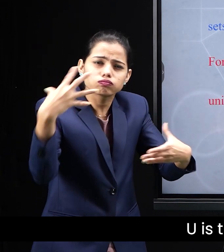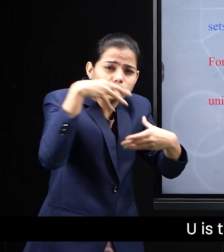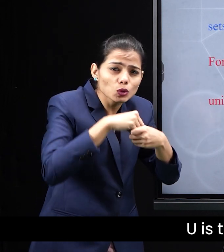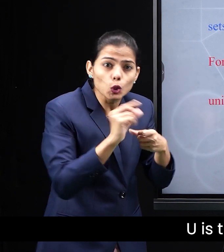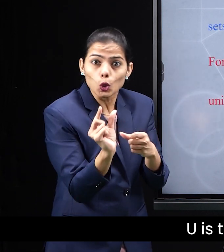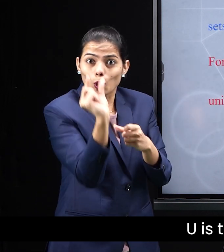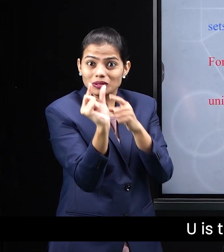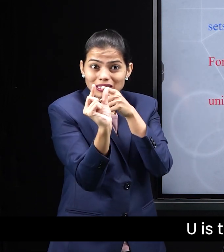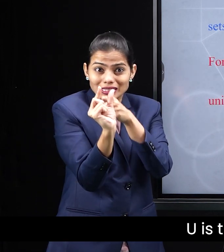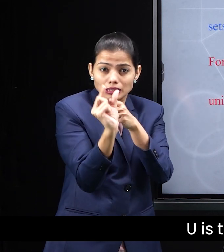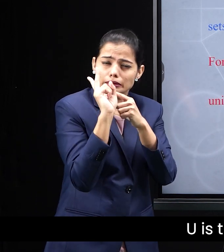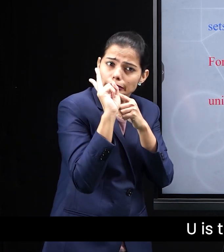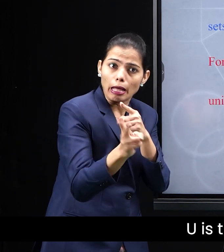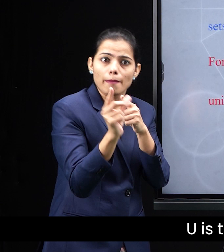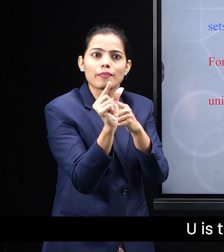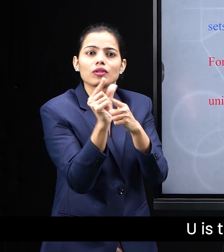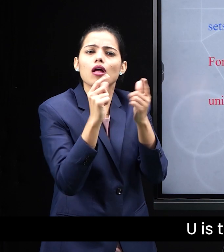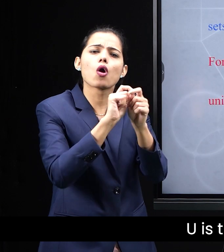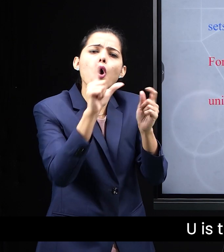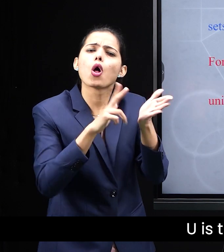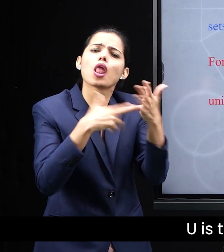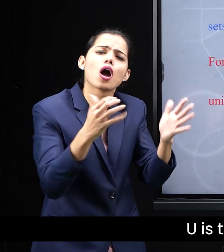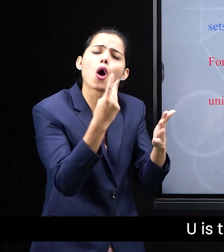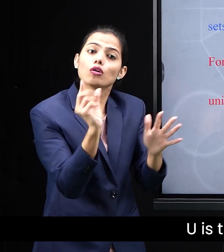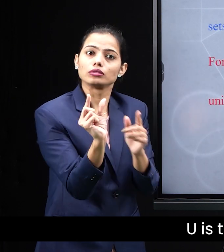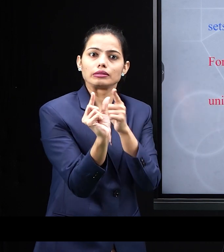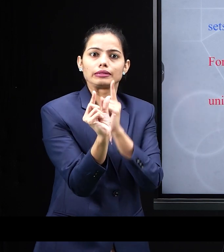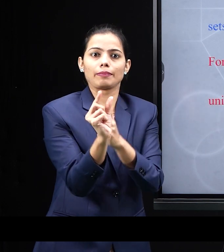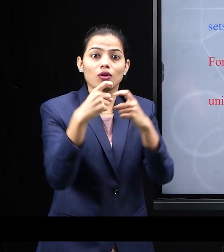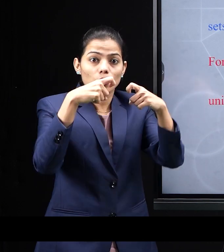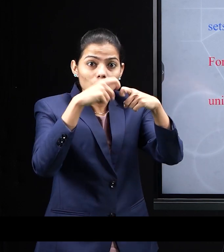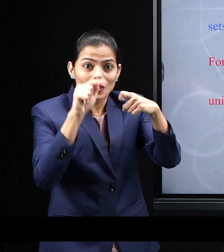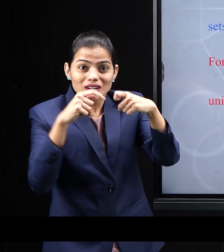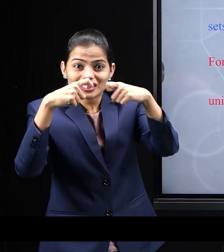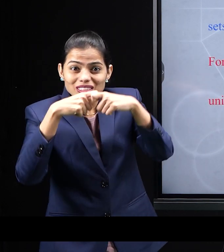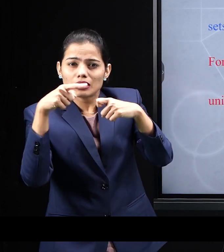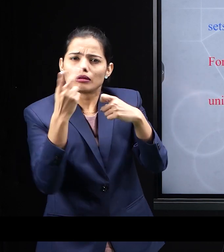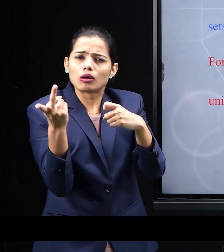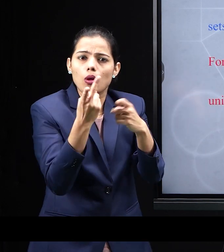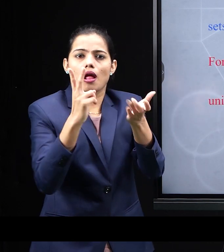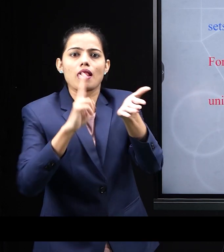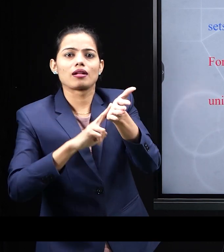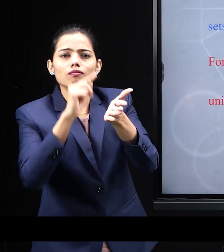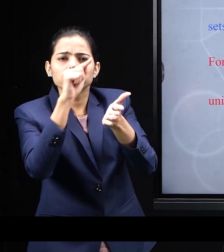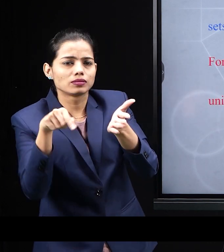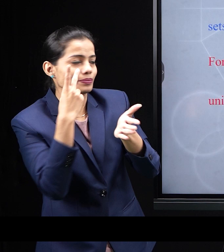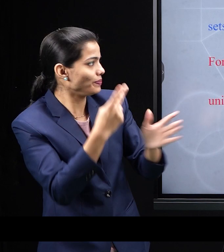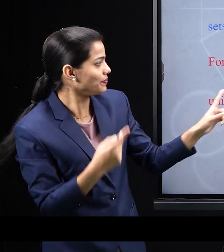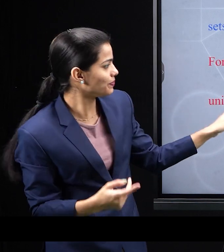U is the set of all natural numbers. U is equal to x, x belongs to n.